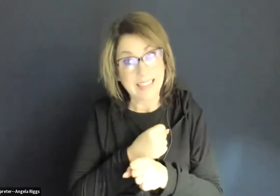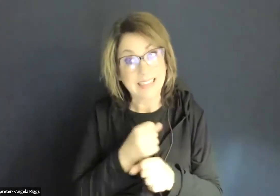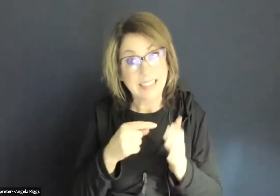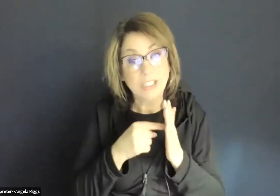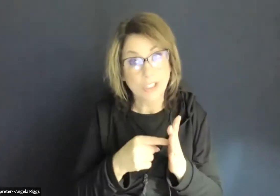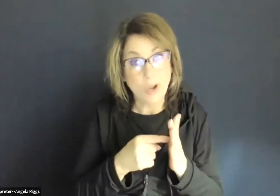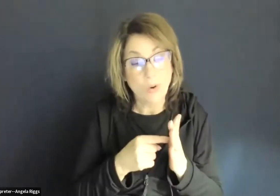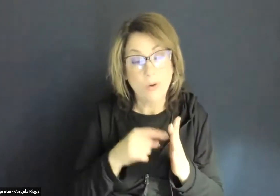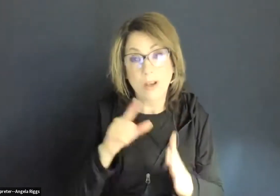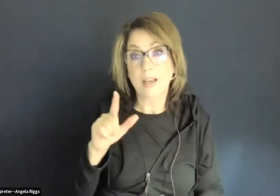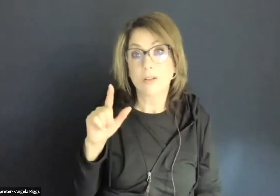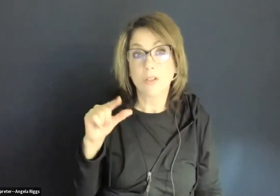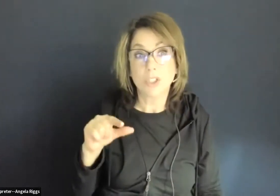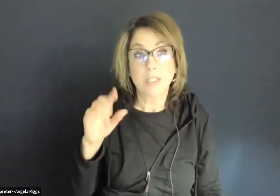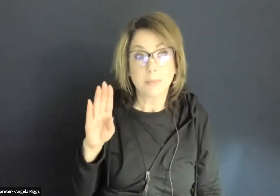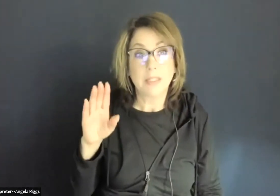that LGBTQ++